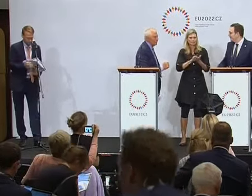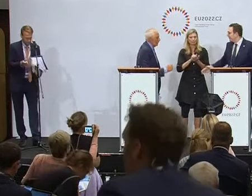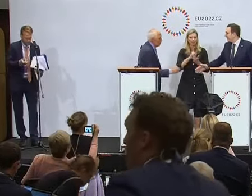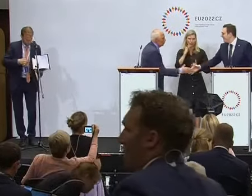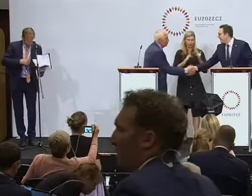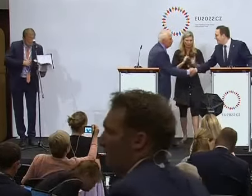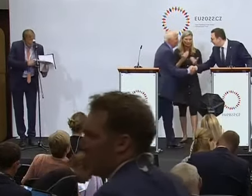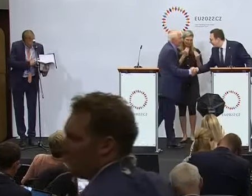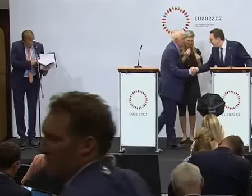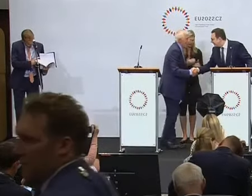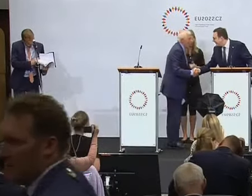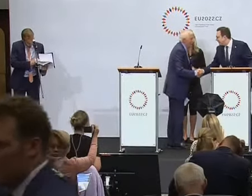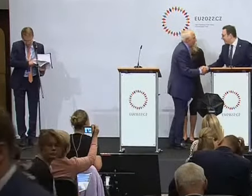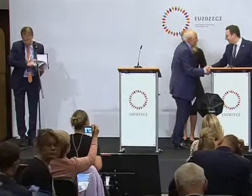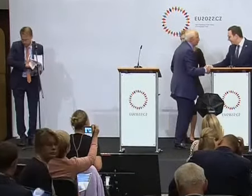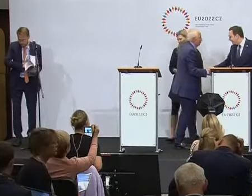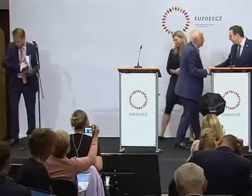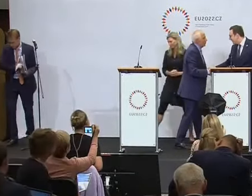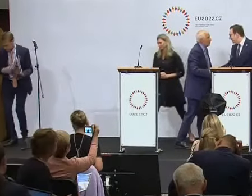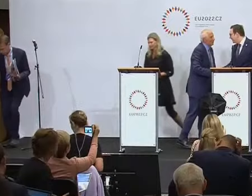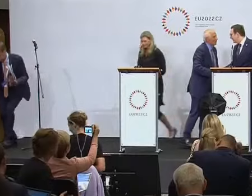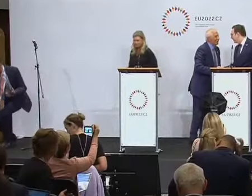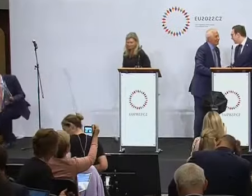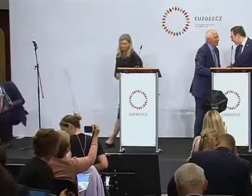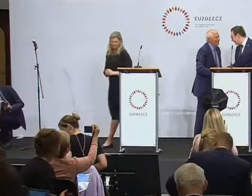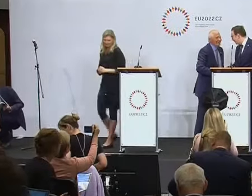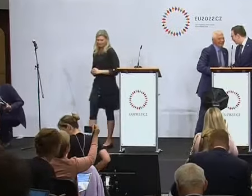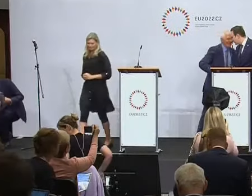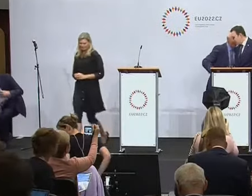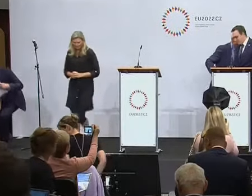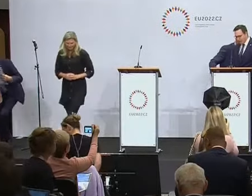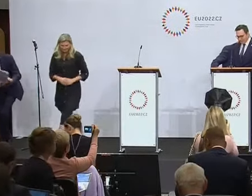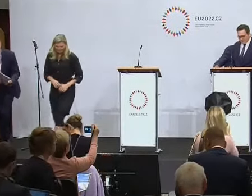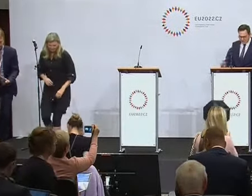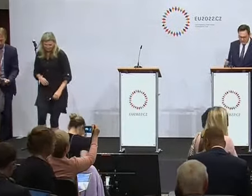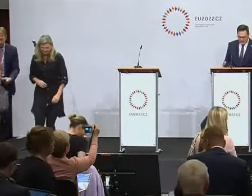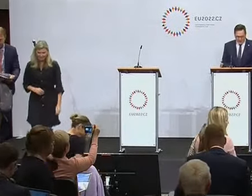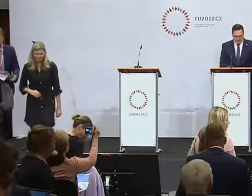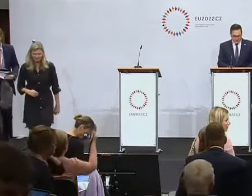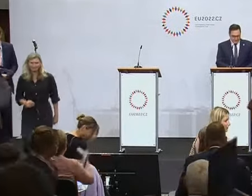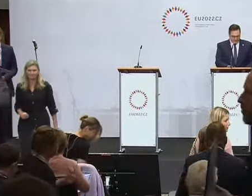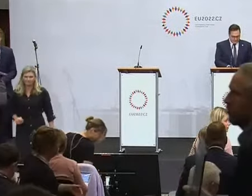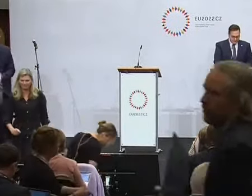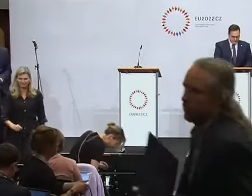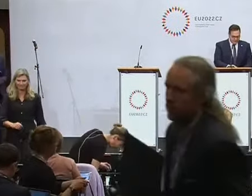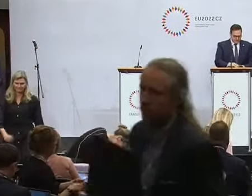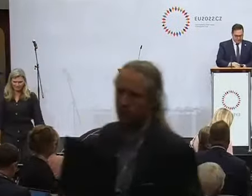much. Thank you. Thank you. Good luck with your Czech.